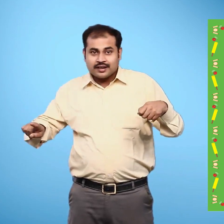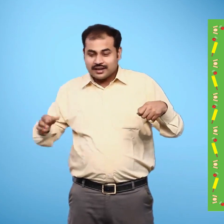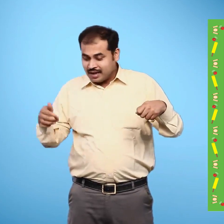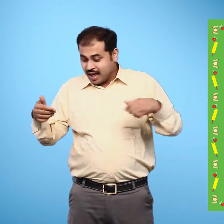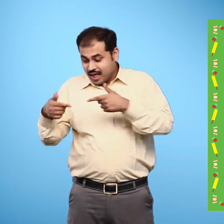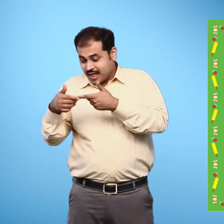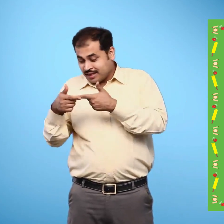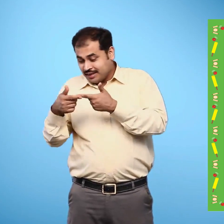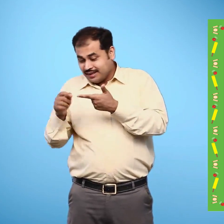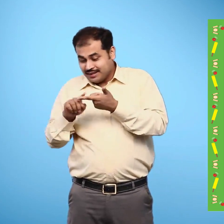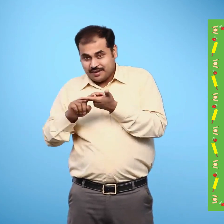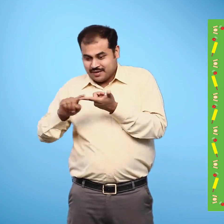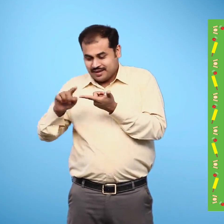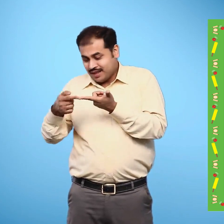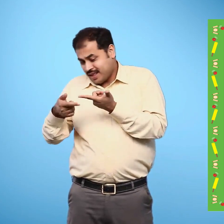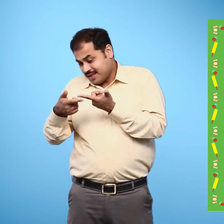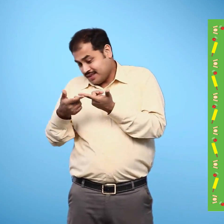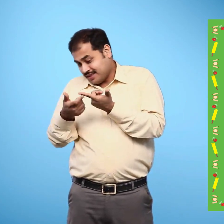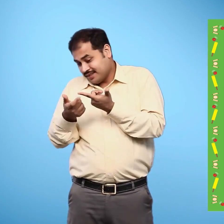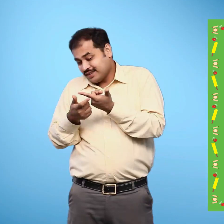and is used to stick things such as